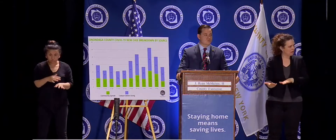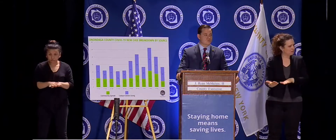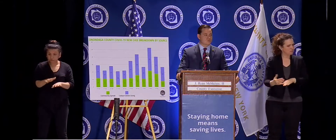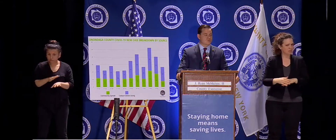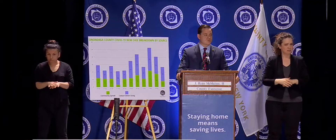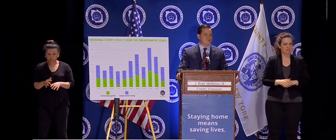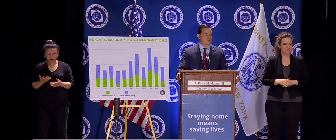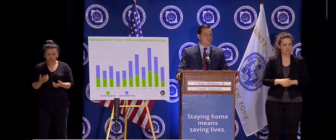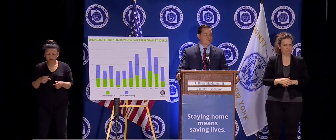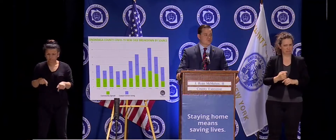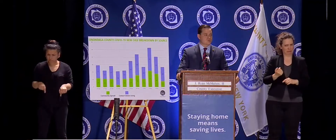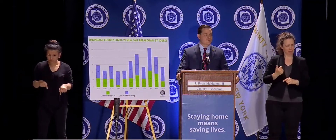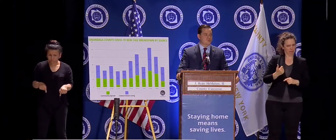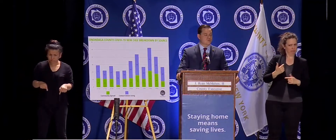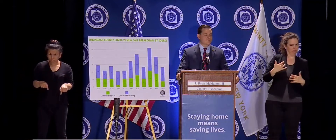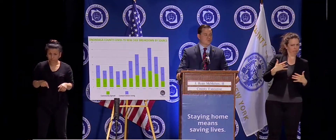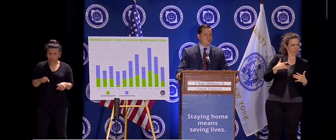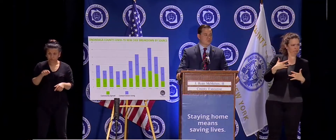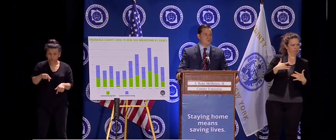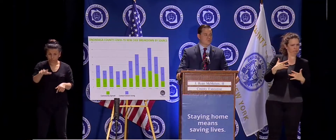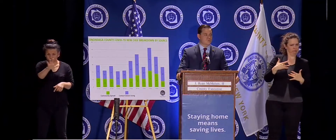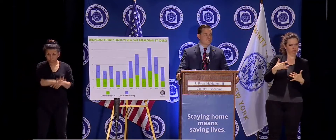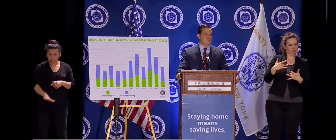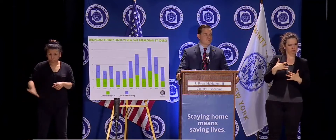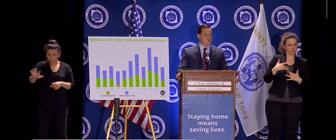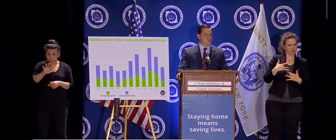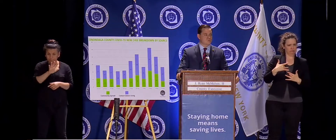in our county to 17.